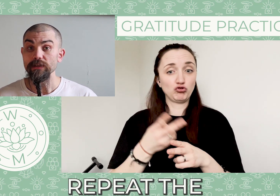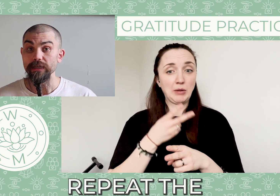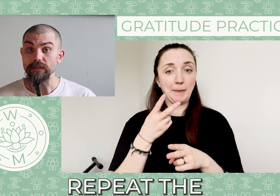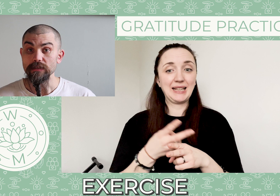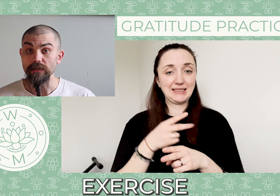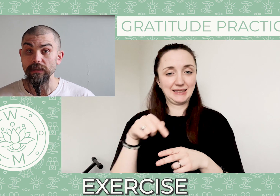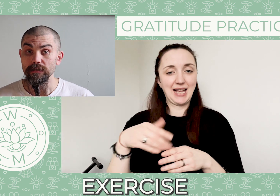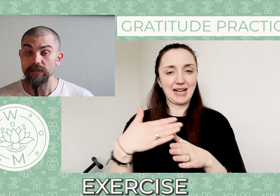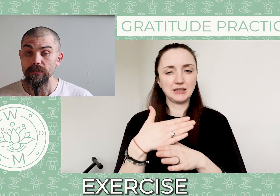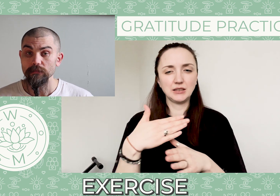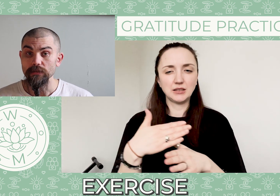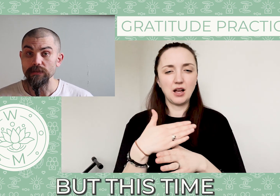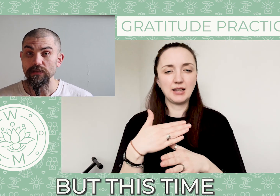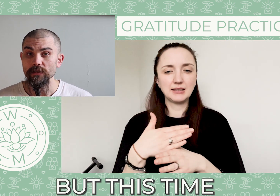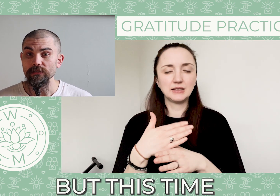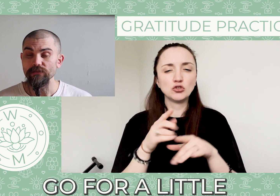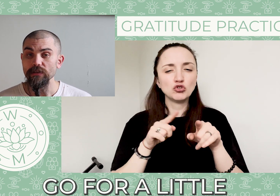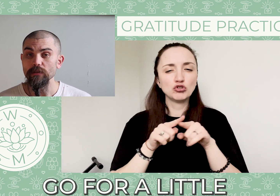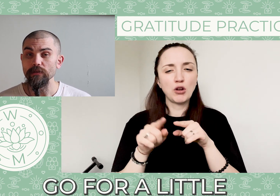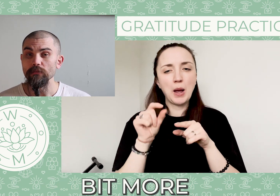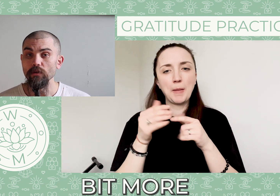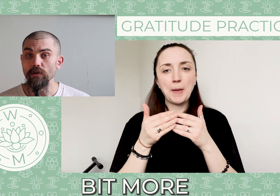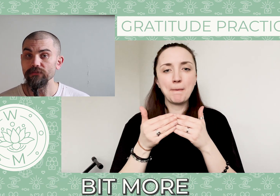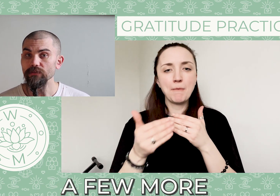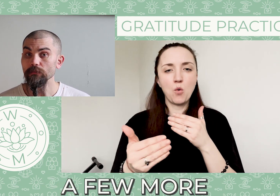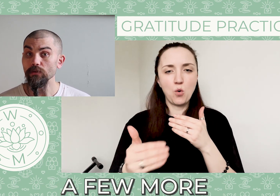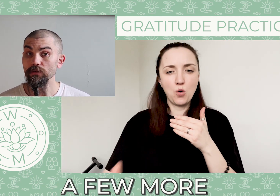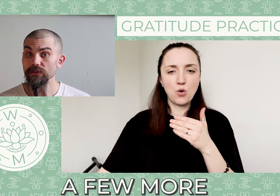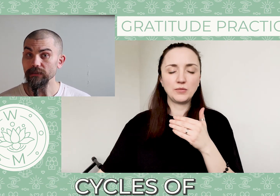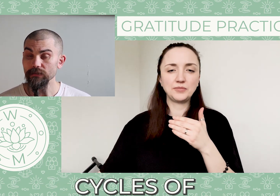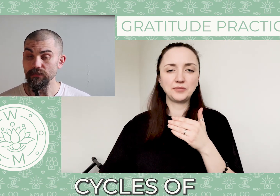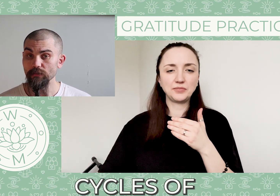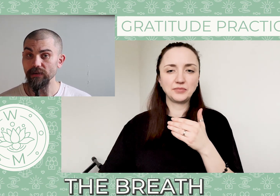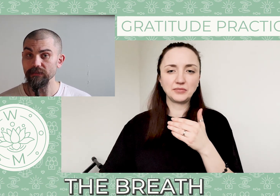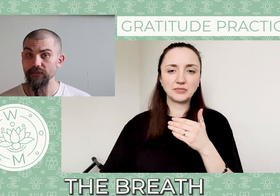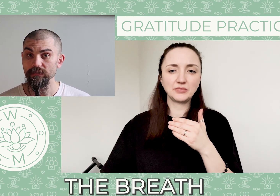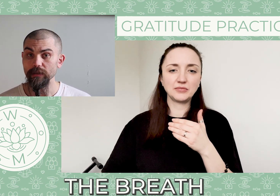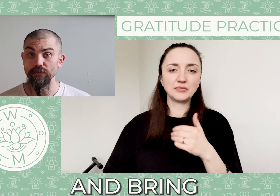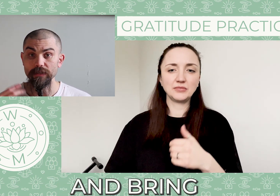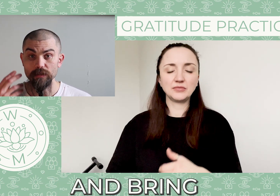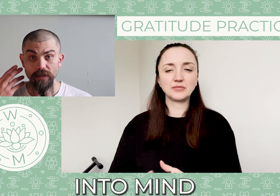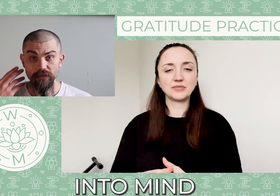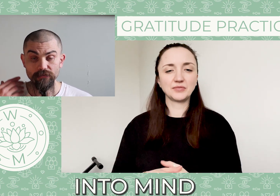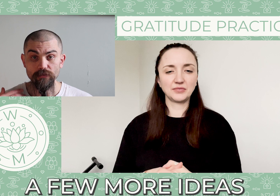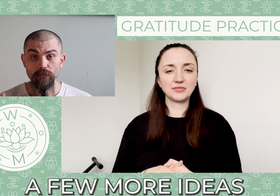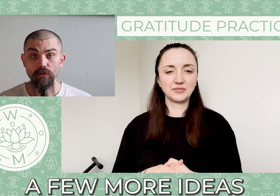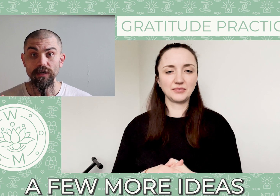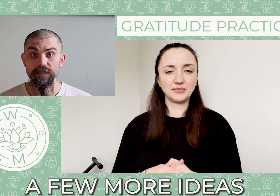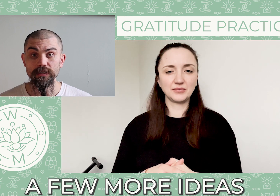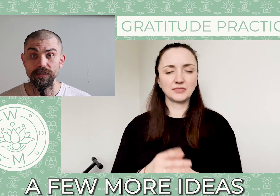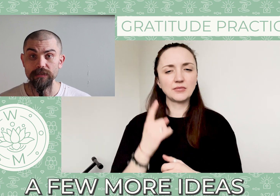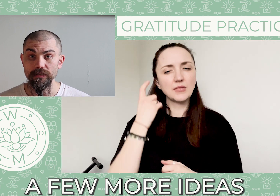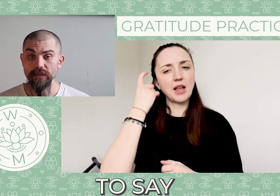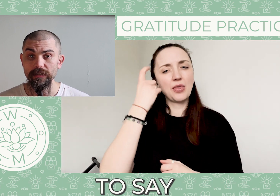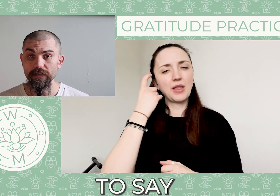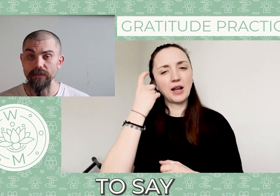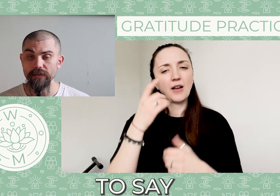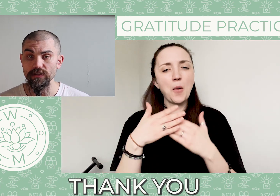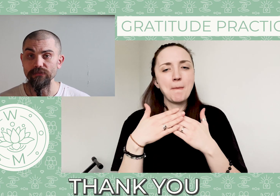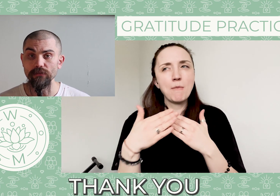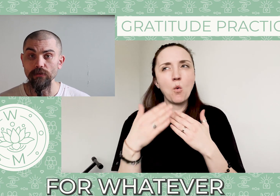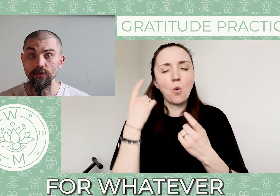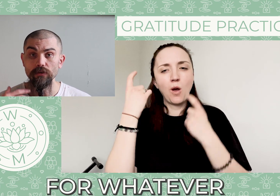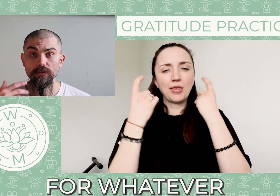So we'll repeat the exercise, but this time go for a little bit more, a few more cycles of the breath, and bring into mind a few more ideas to